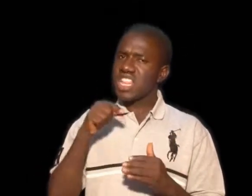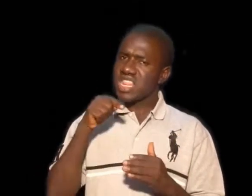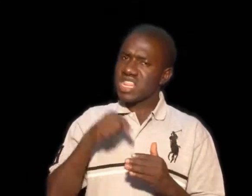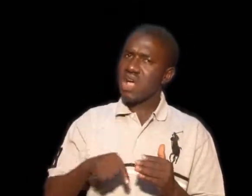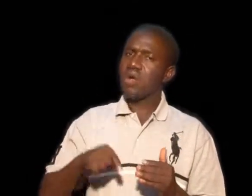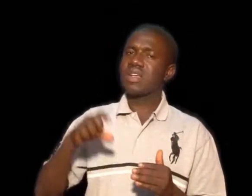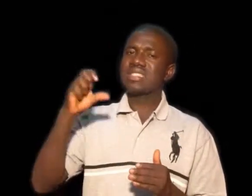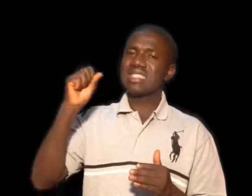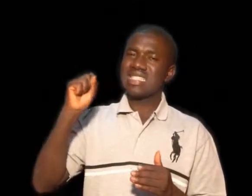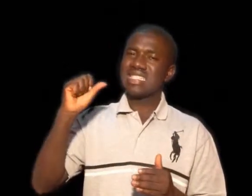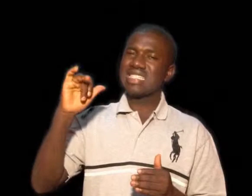has Down syndrome.